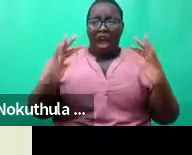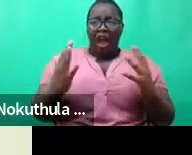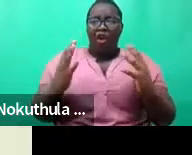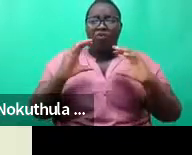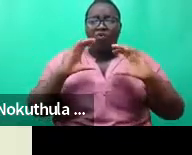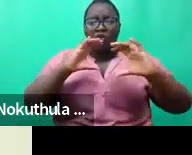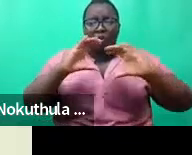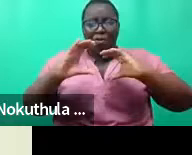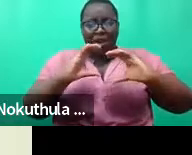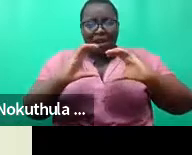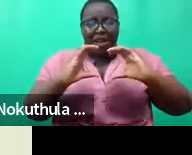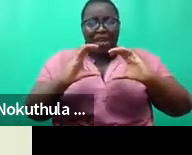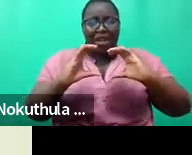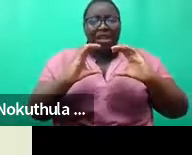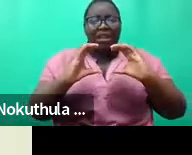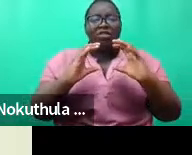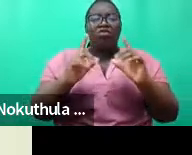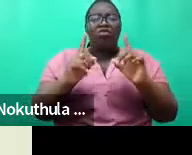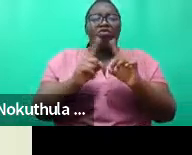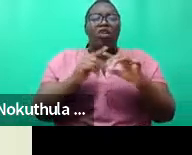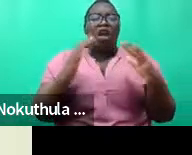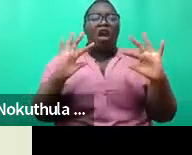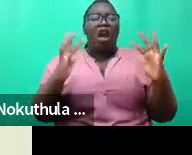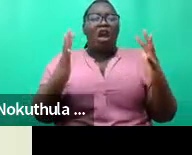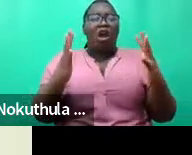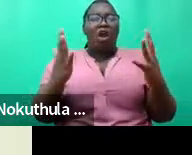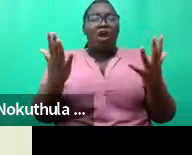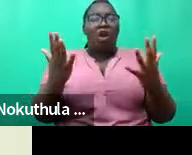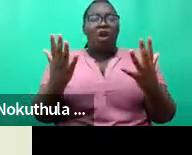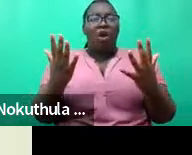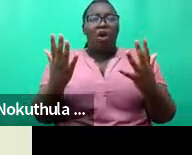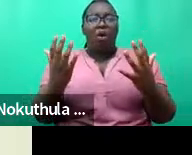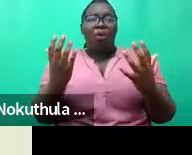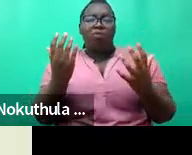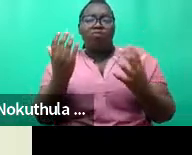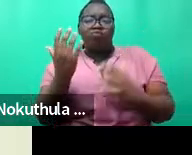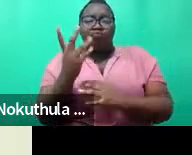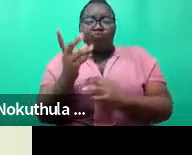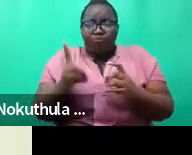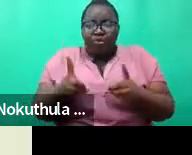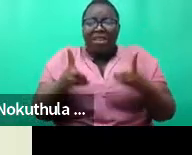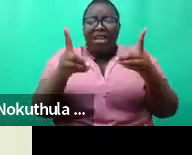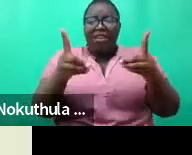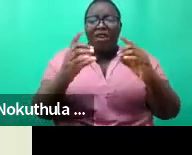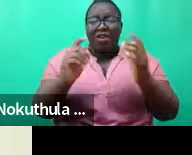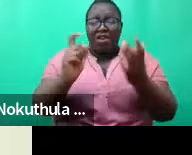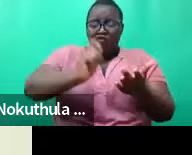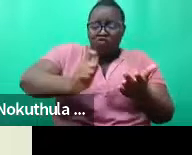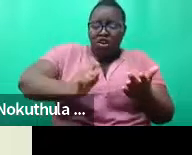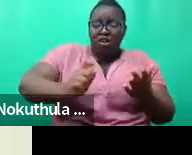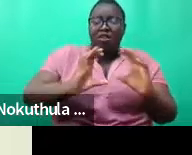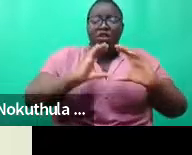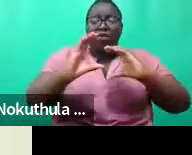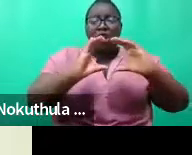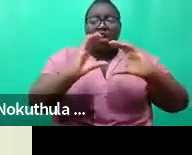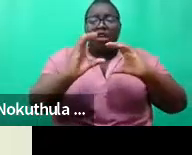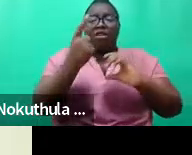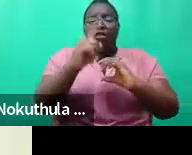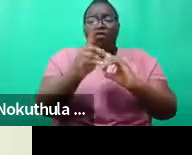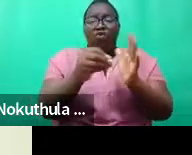it is in delivery of written communication to the students, whether it is even in